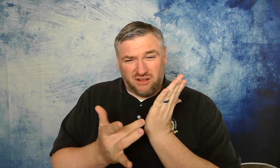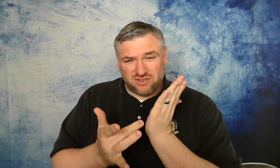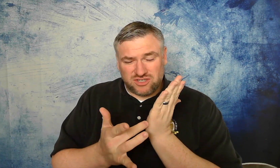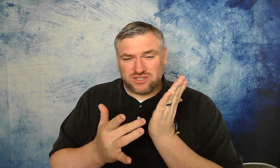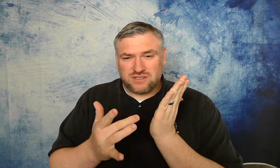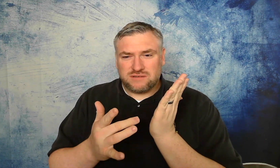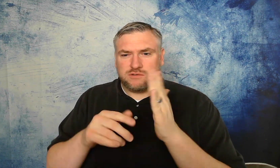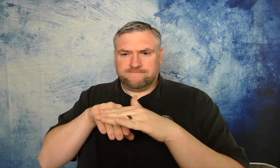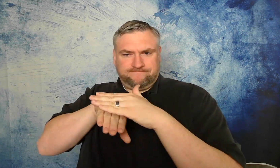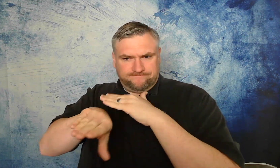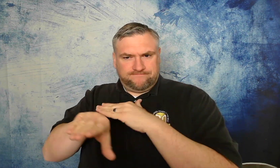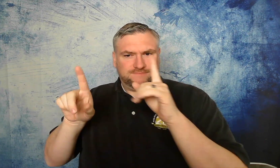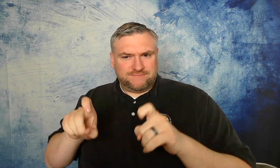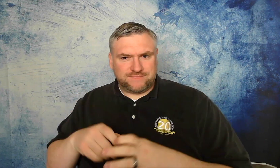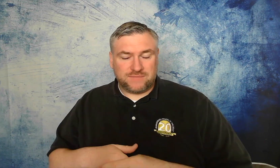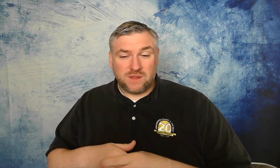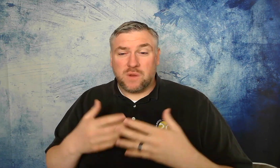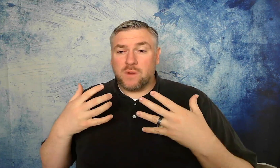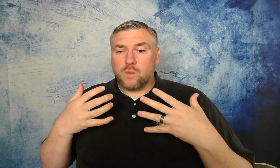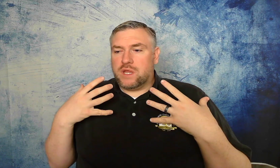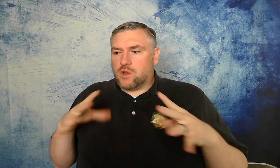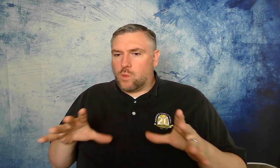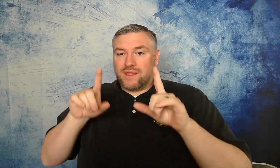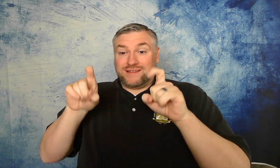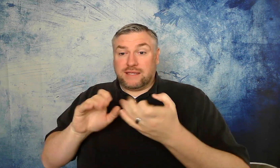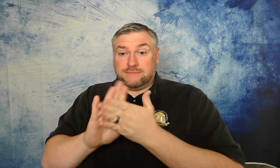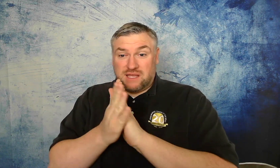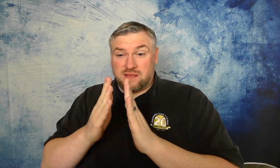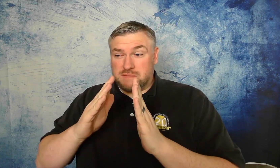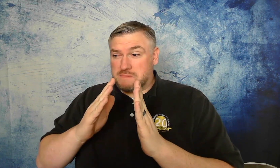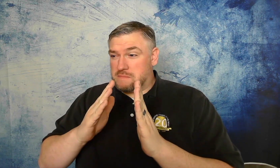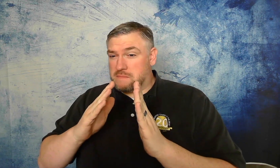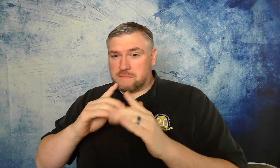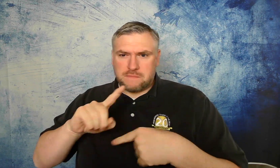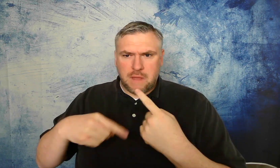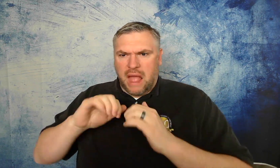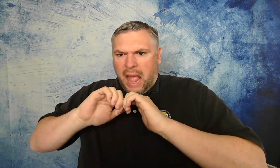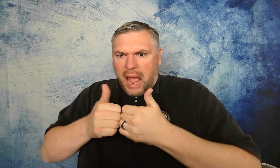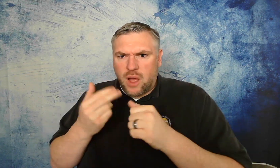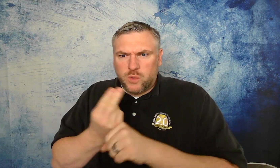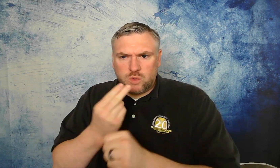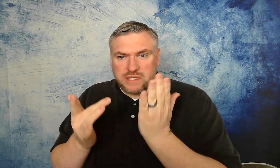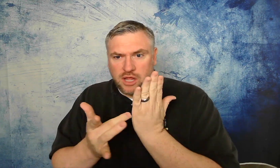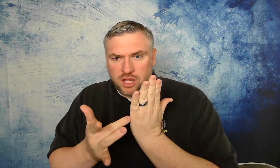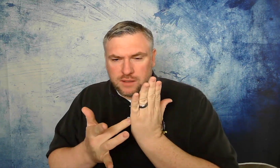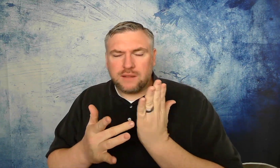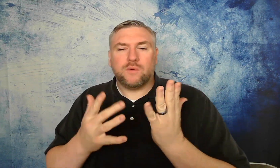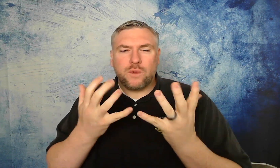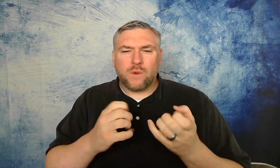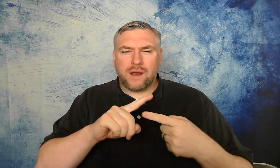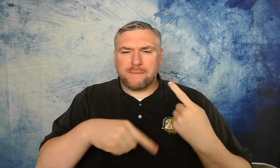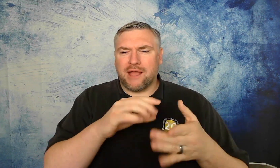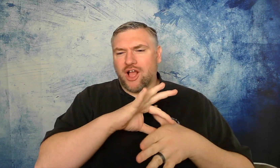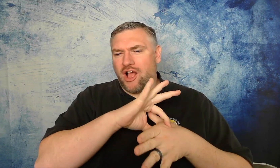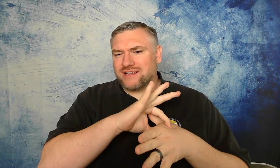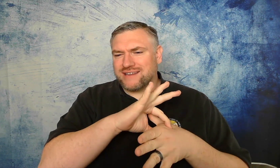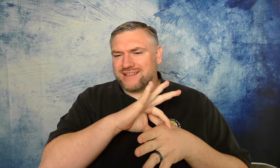How to use the technology to access the test. We don't want the test to become about how to use technology. We want it to be